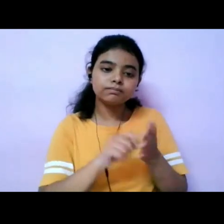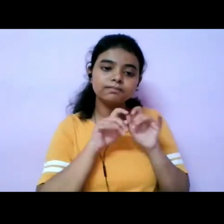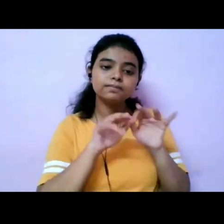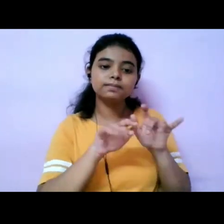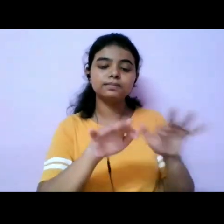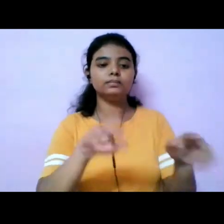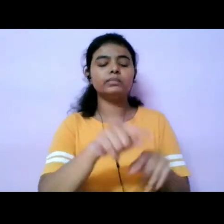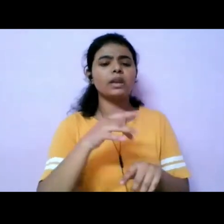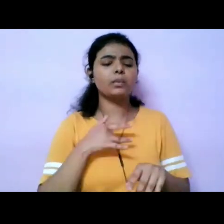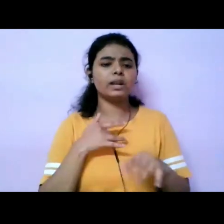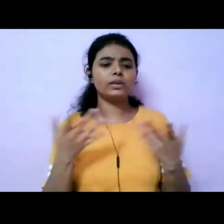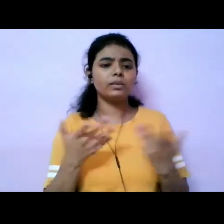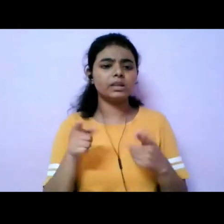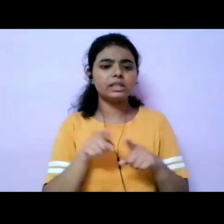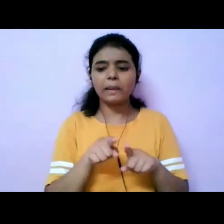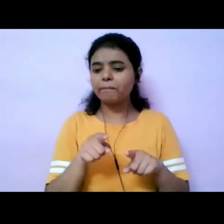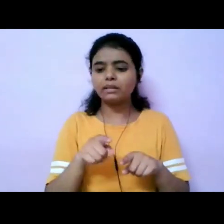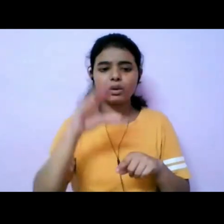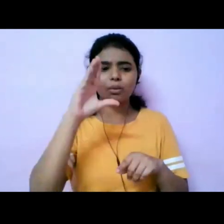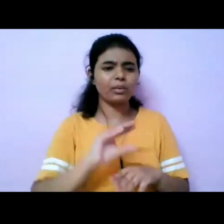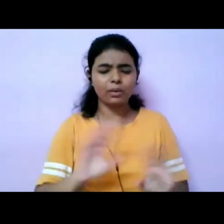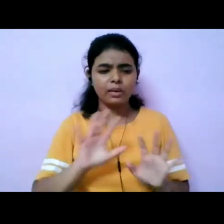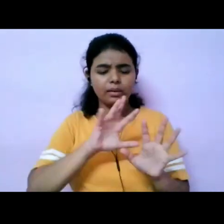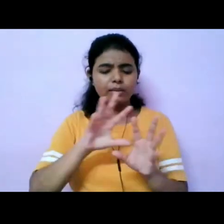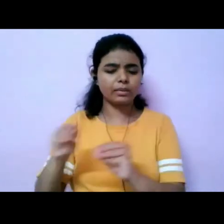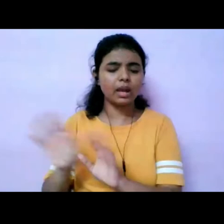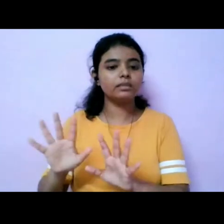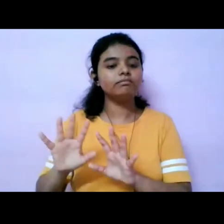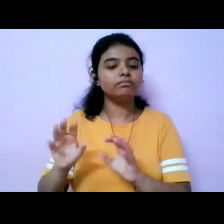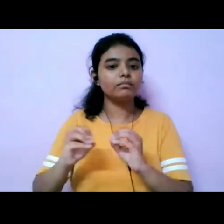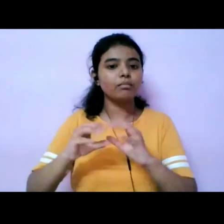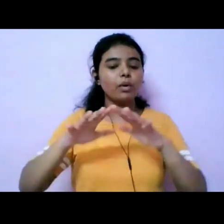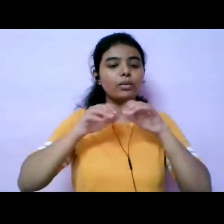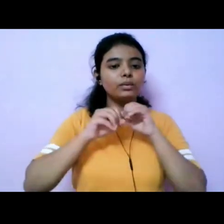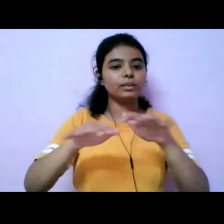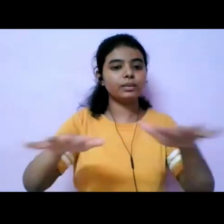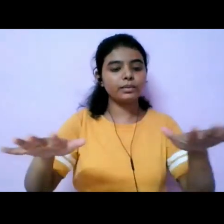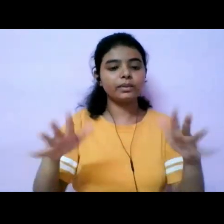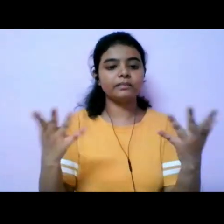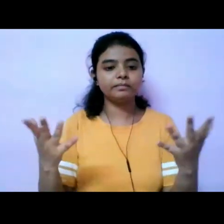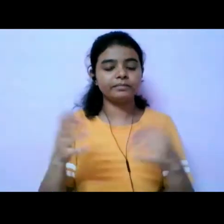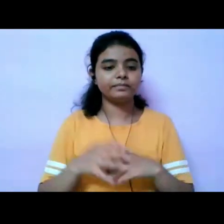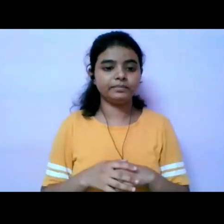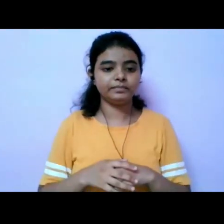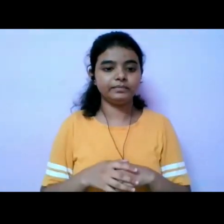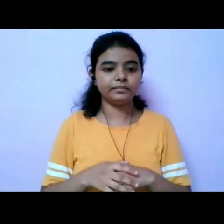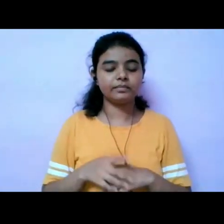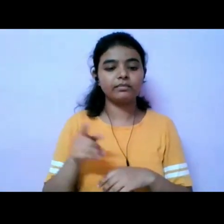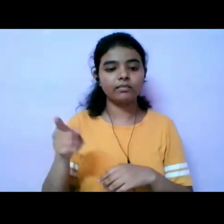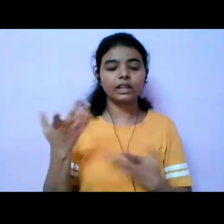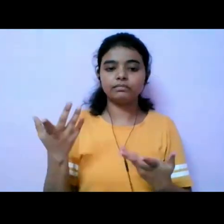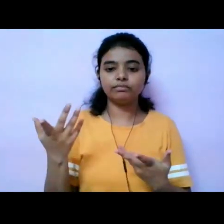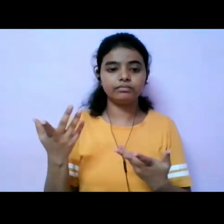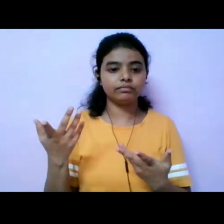becoming less devout. And so writing Paradise Lost, he was trying to